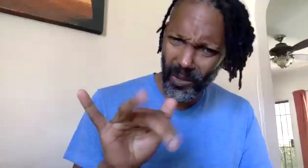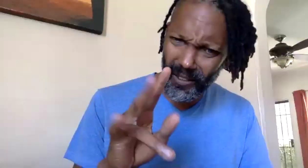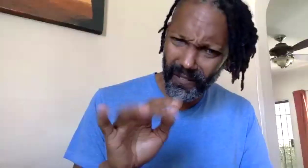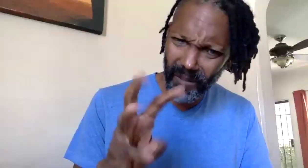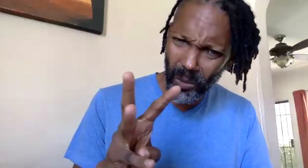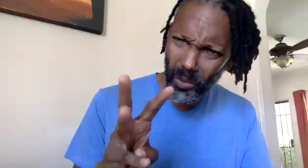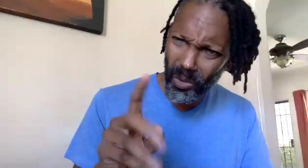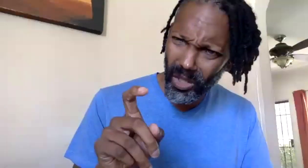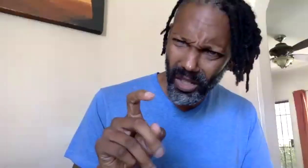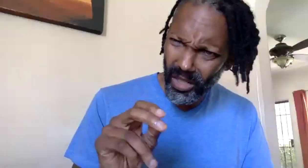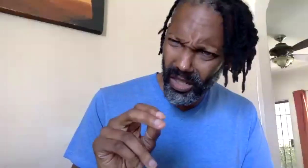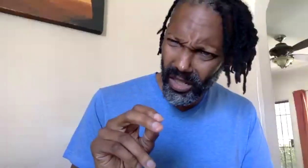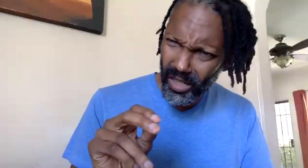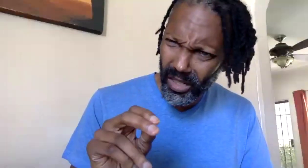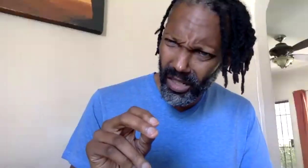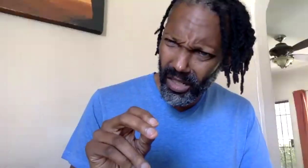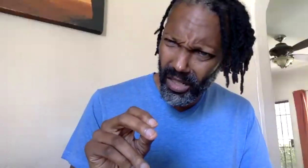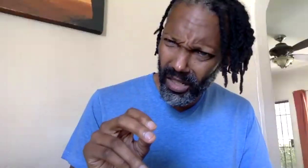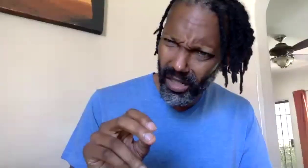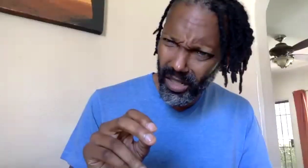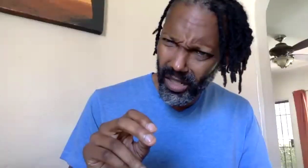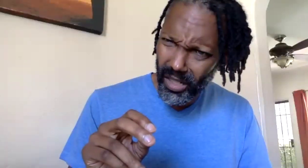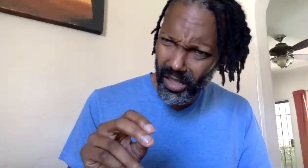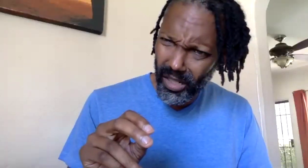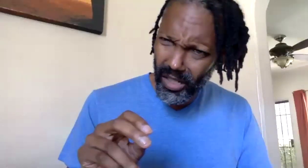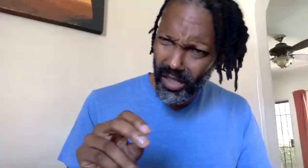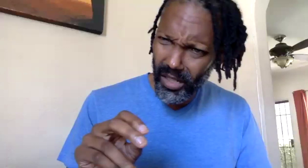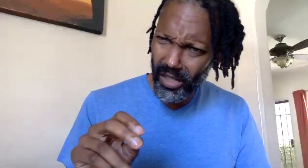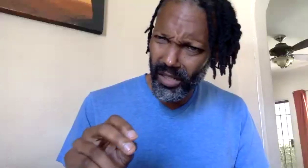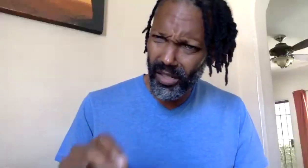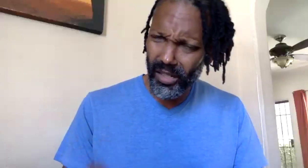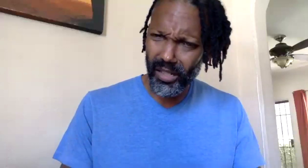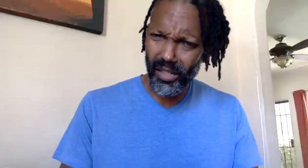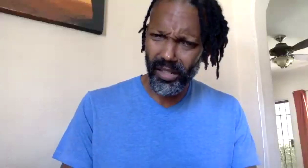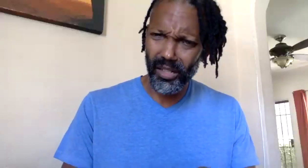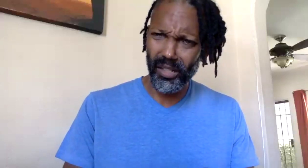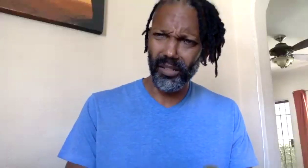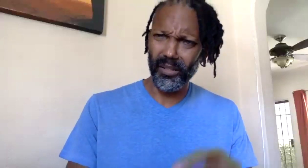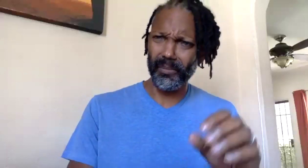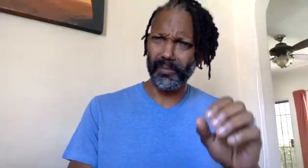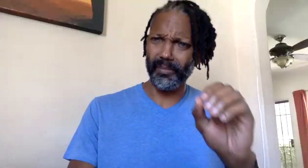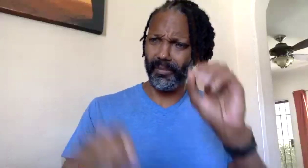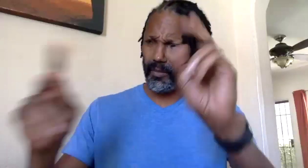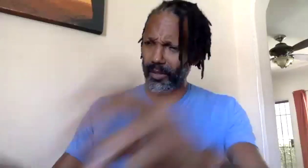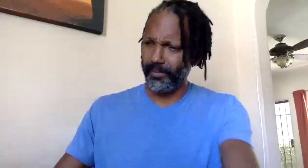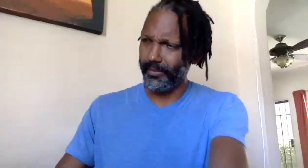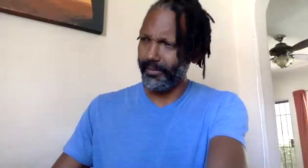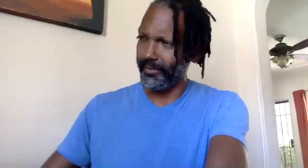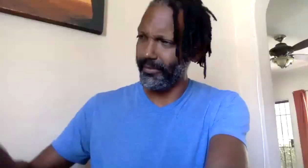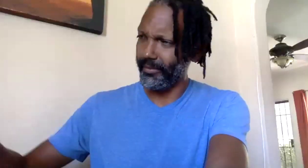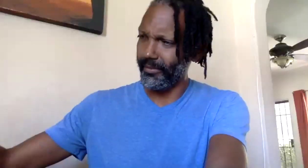Did I change to gallery view? No, I don't need to. No, I can see you. We can all see you, Jesse. Oh, okay.